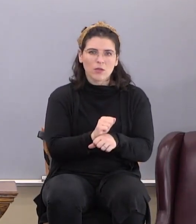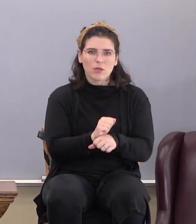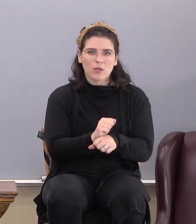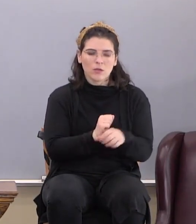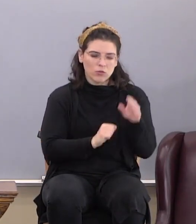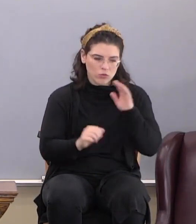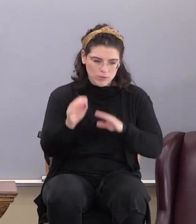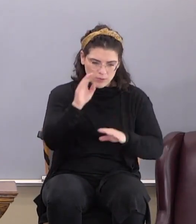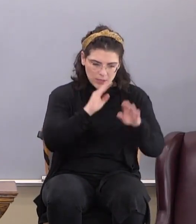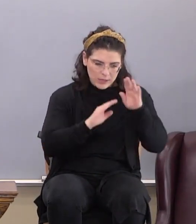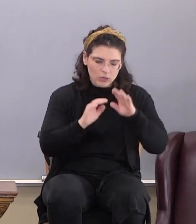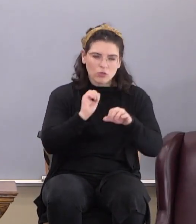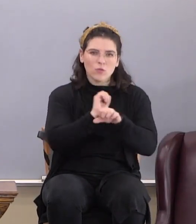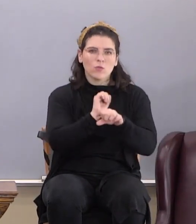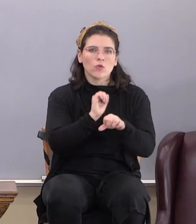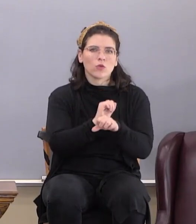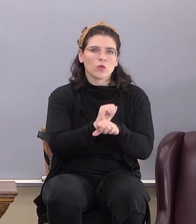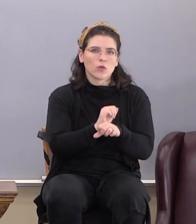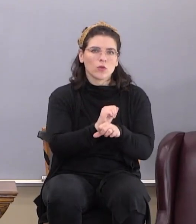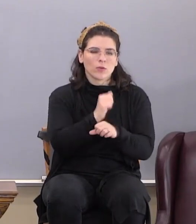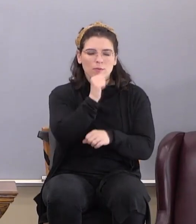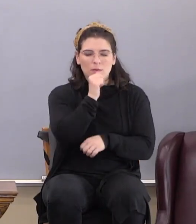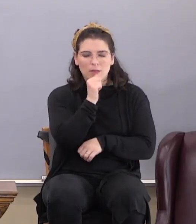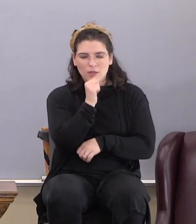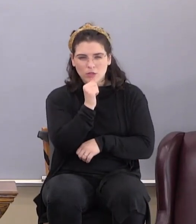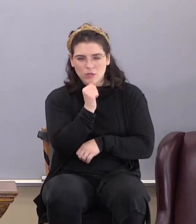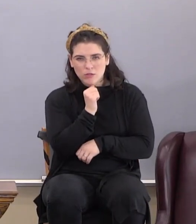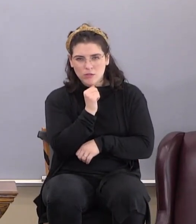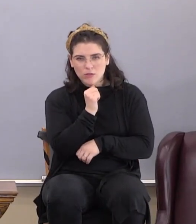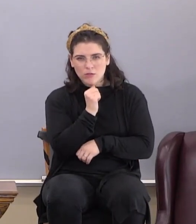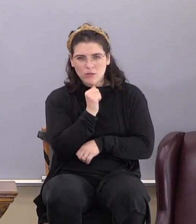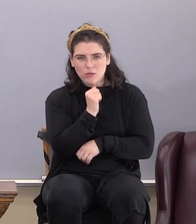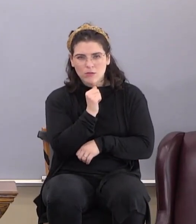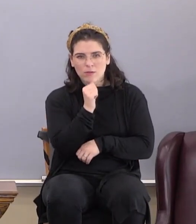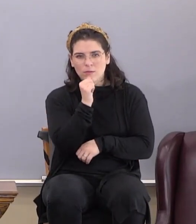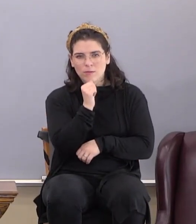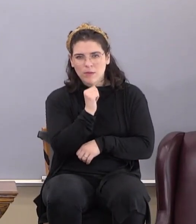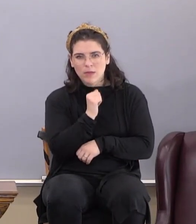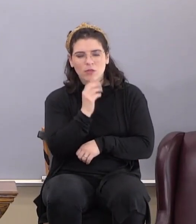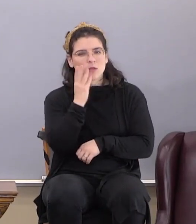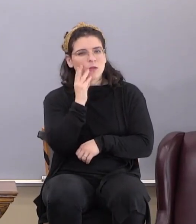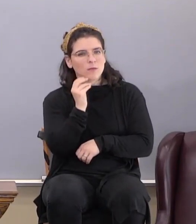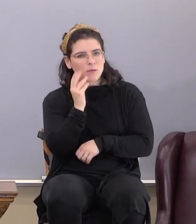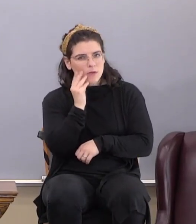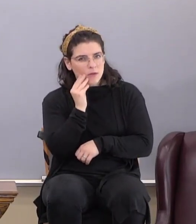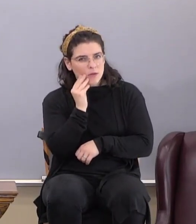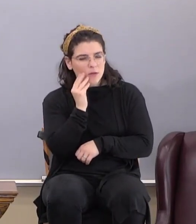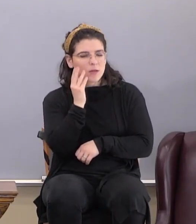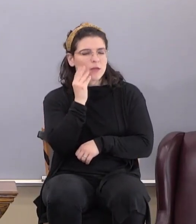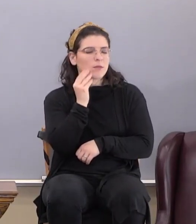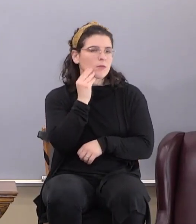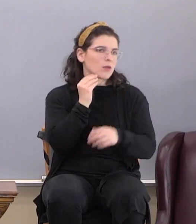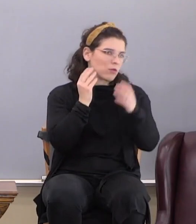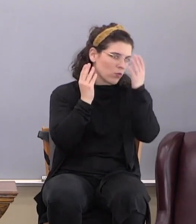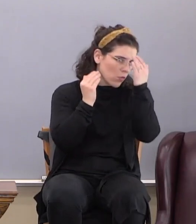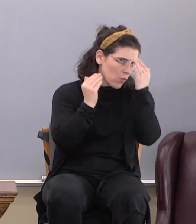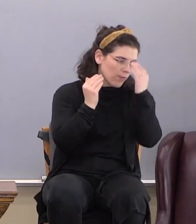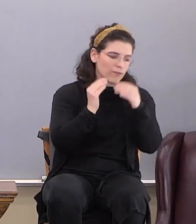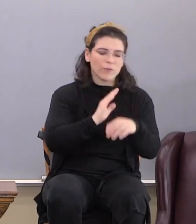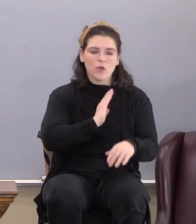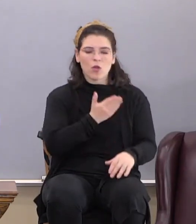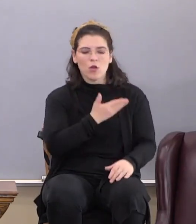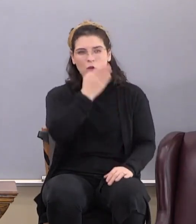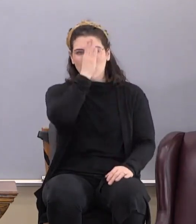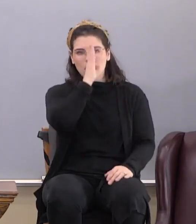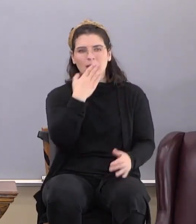Tribulation worketh patience. Patience, experience. Experience. So listen, our God's a good God.